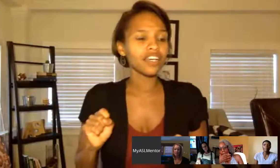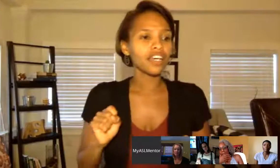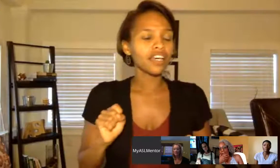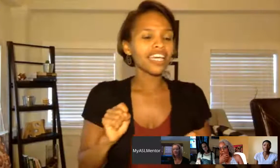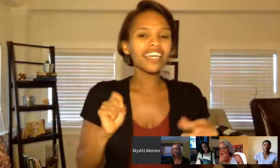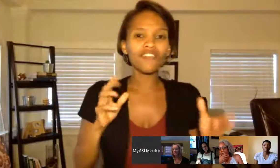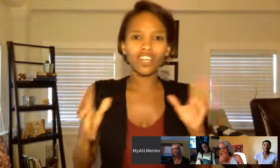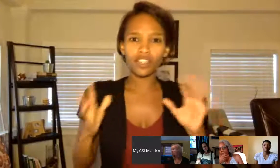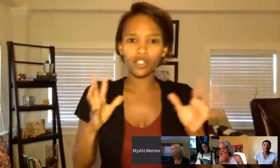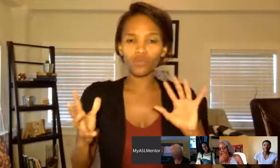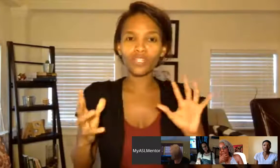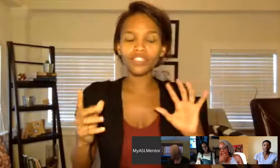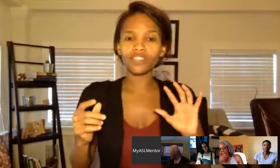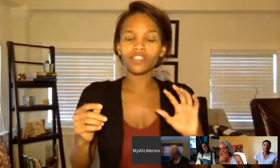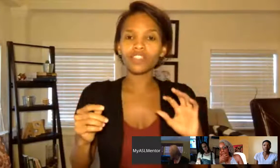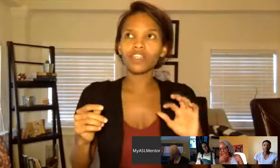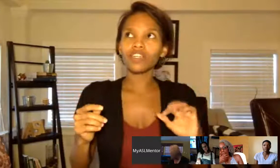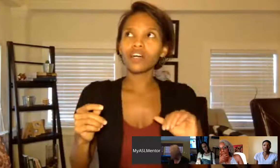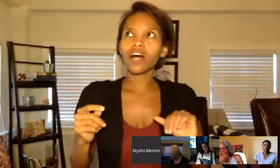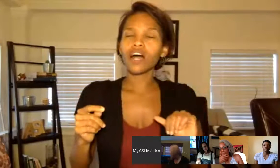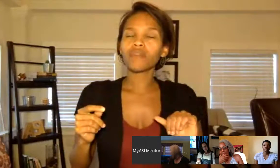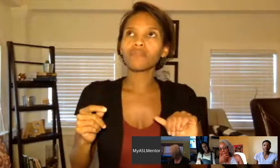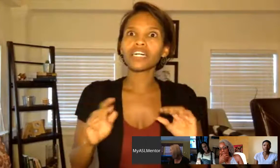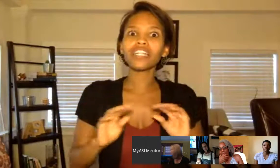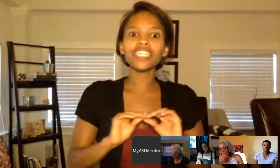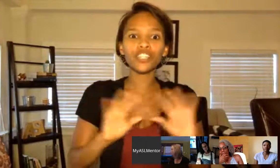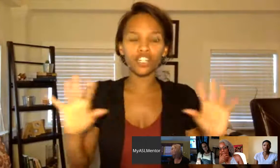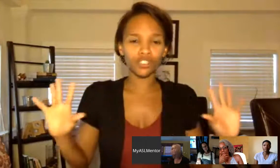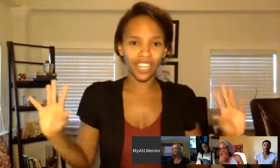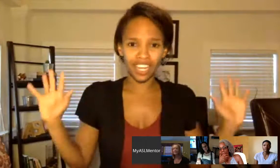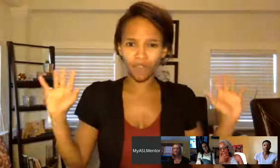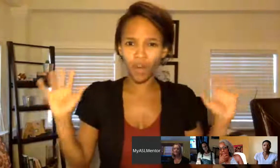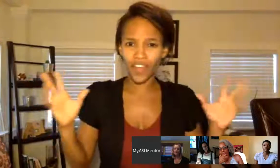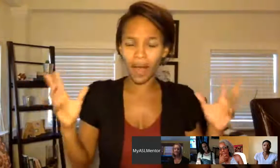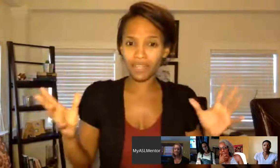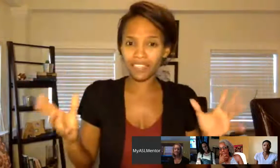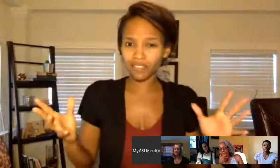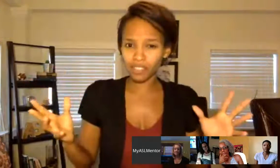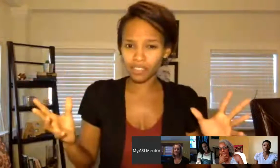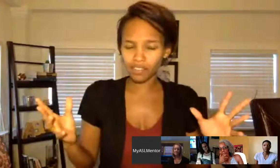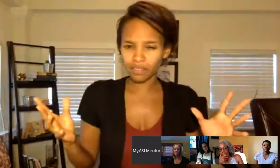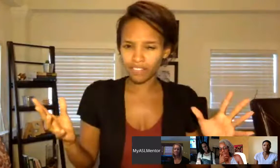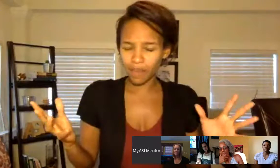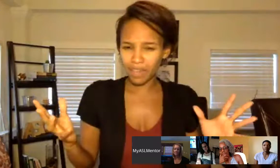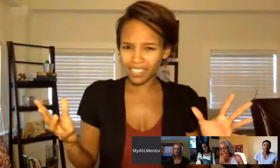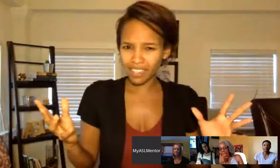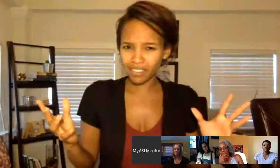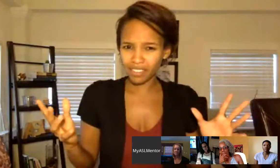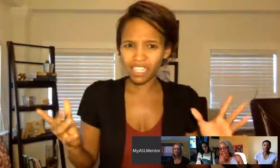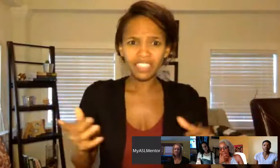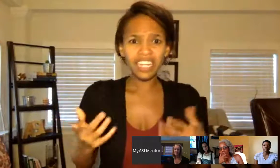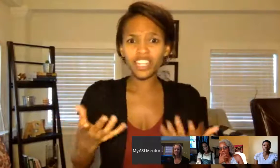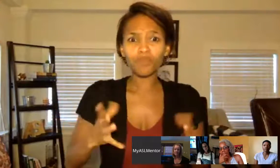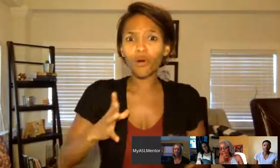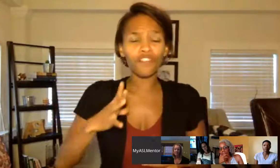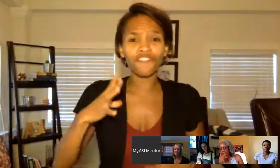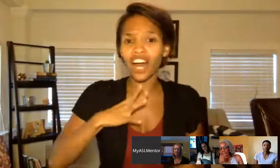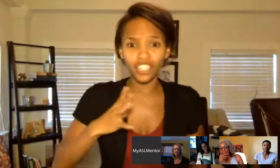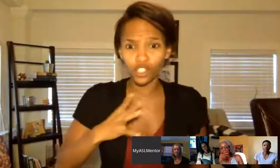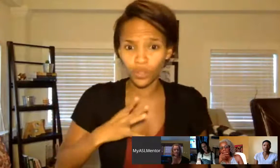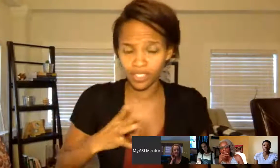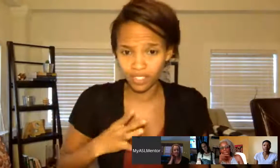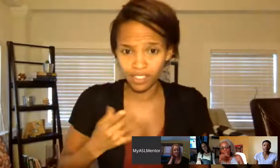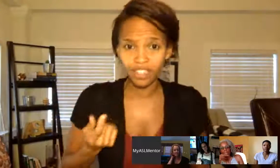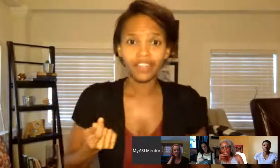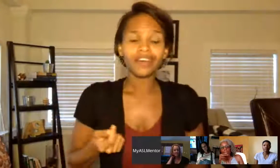not giving us a real clear understanding of what that means. That makes sense? Like, they're both